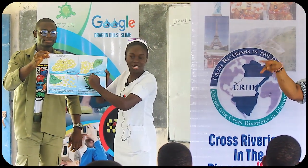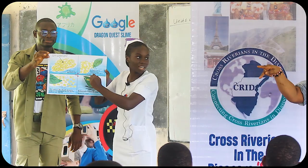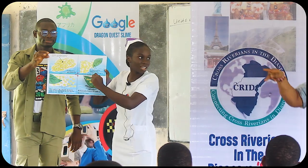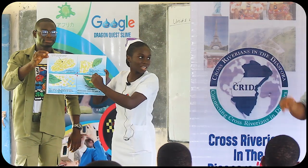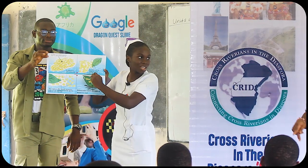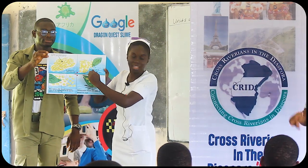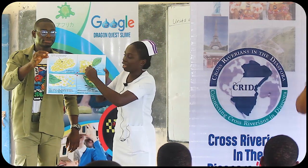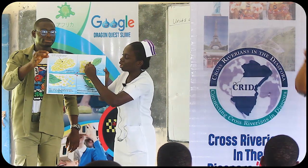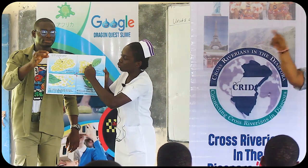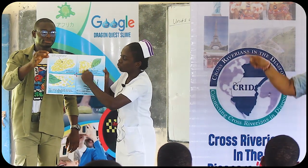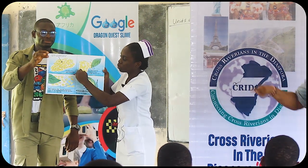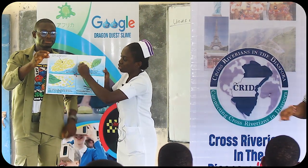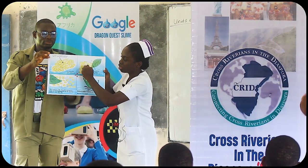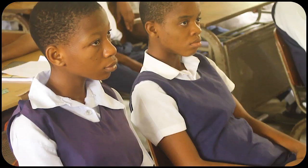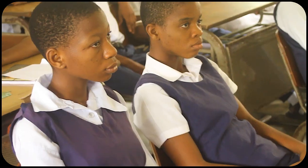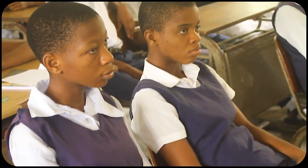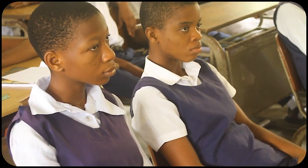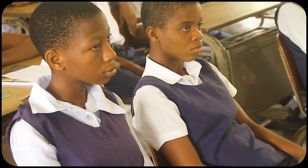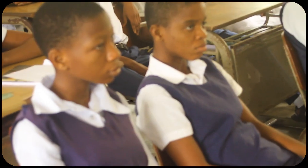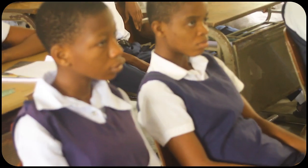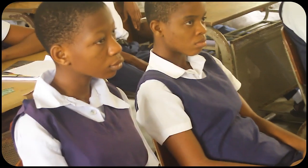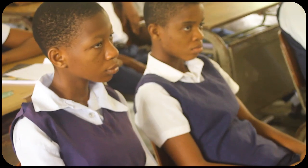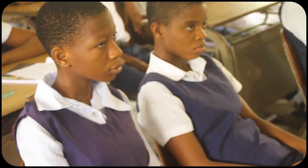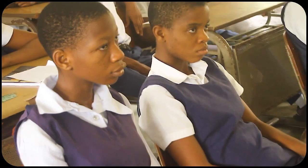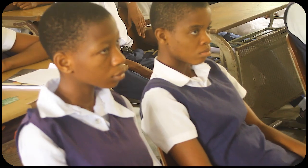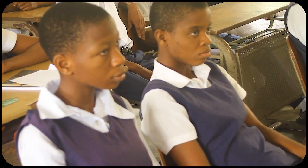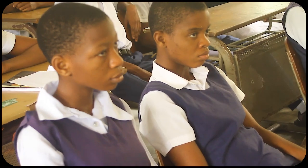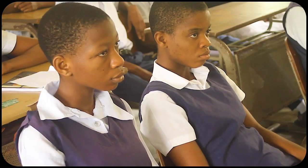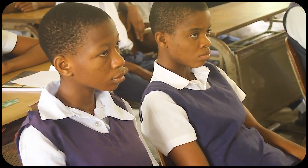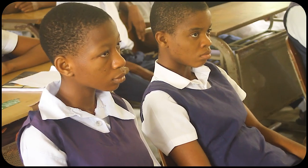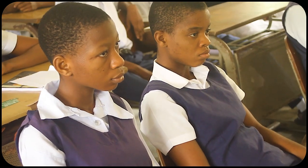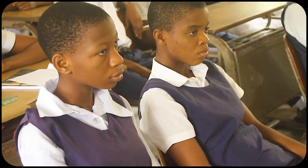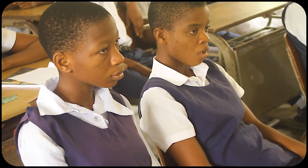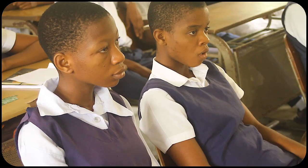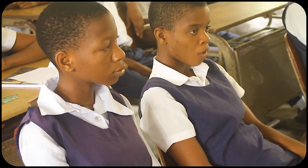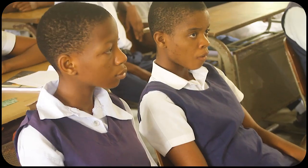This sac enclosed the eggs